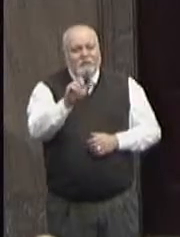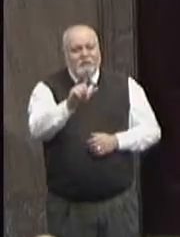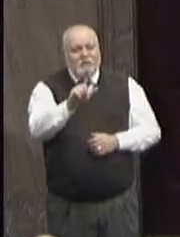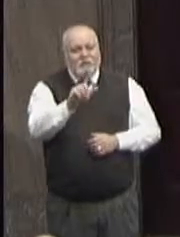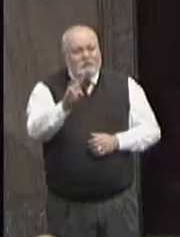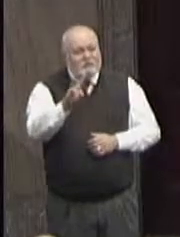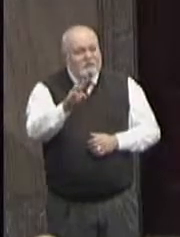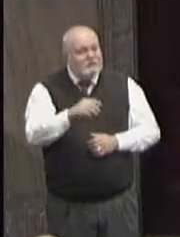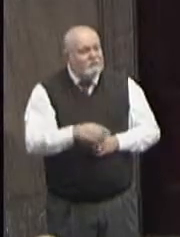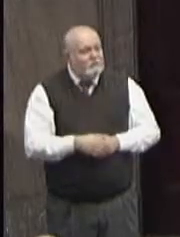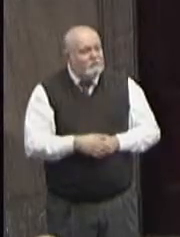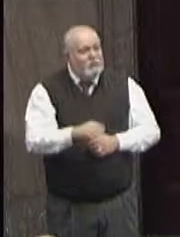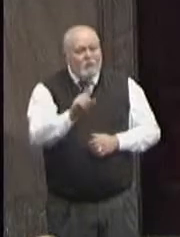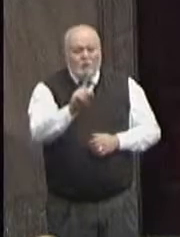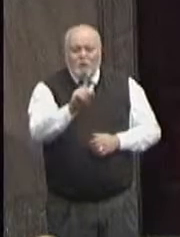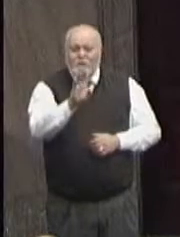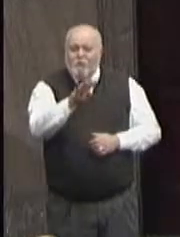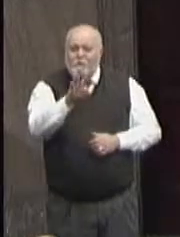14626,